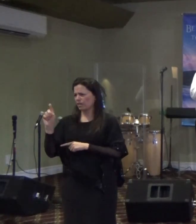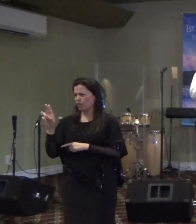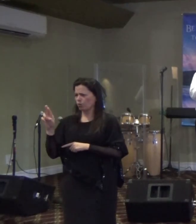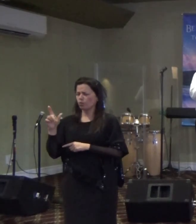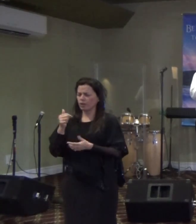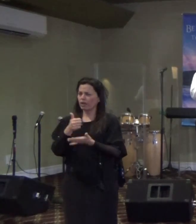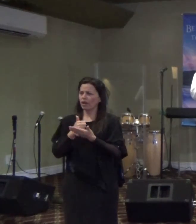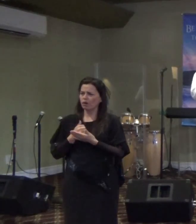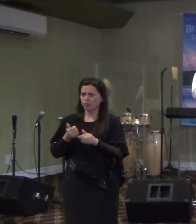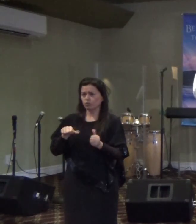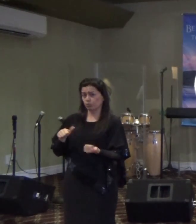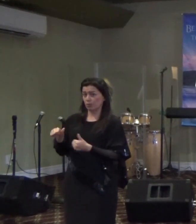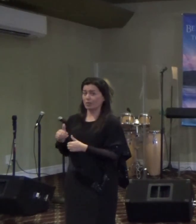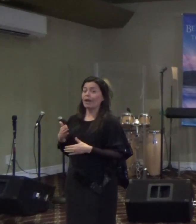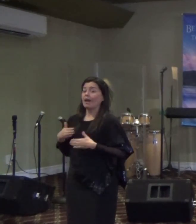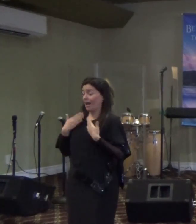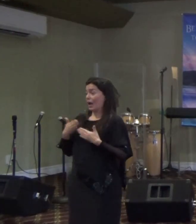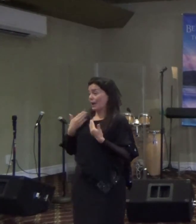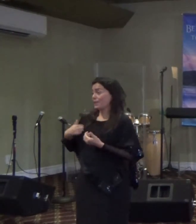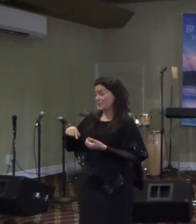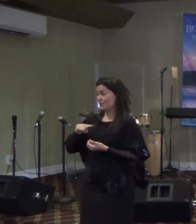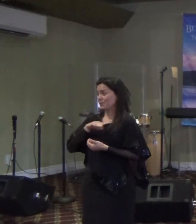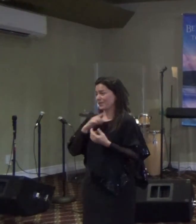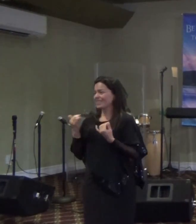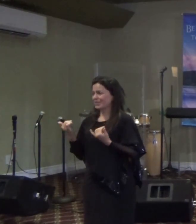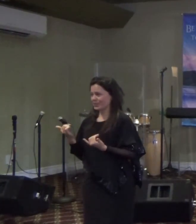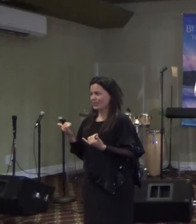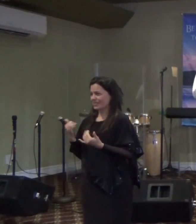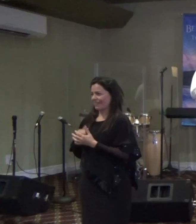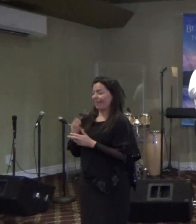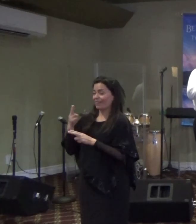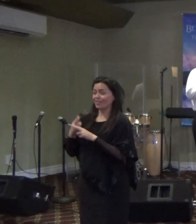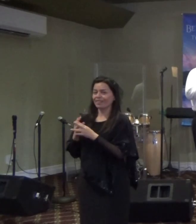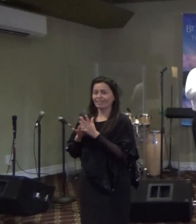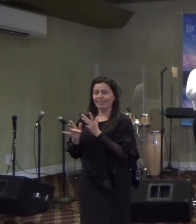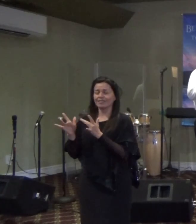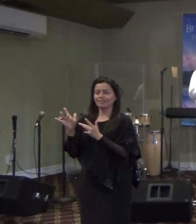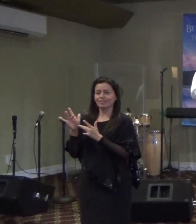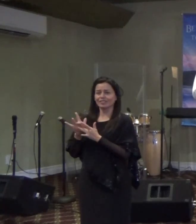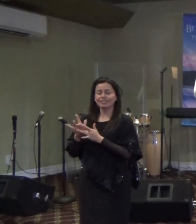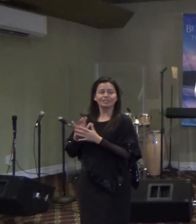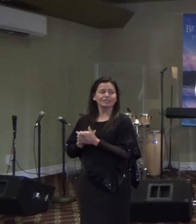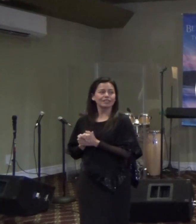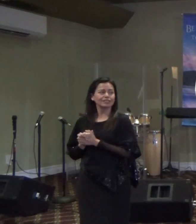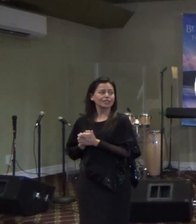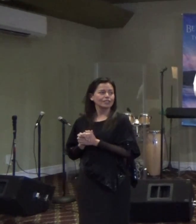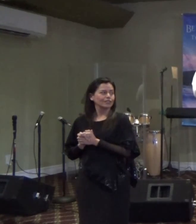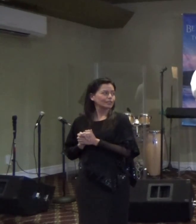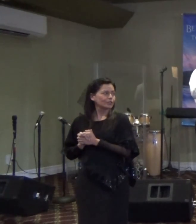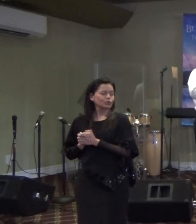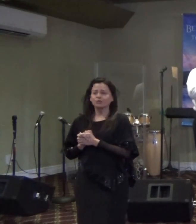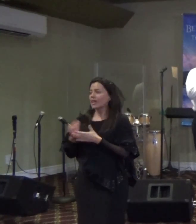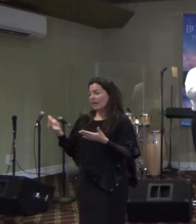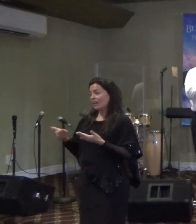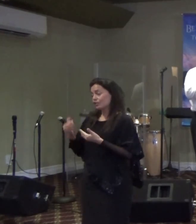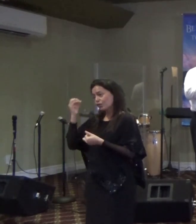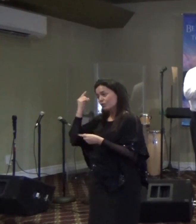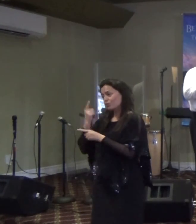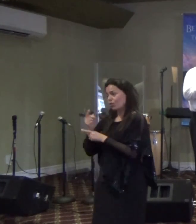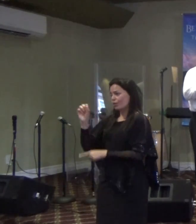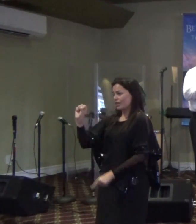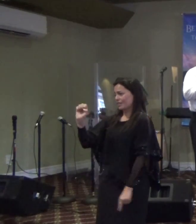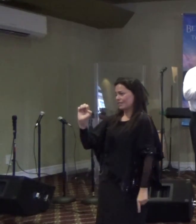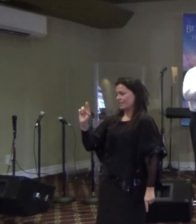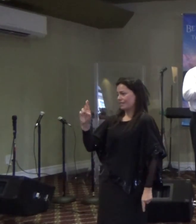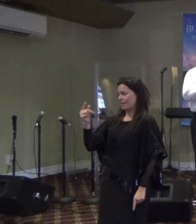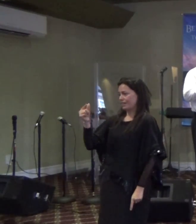estamos contentos, hermanos. And I'm happy. Y en el nombre del Señor, In the name of nuestro hermano Jesus, Sergio Suárez toma Brother